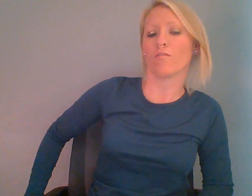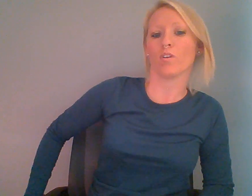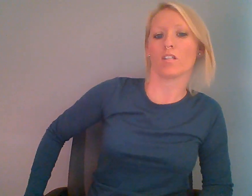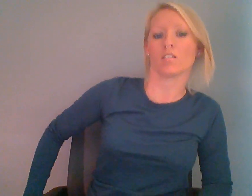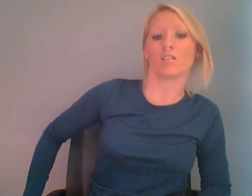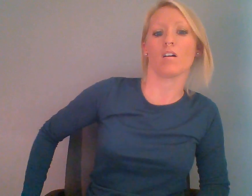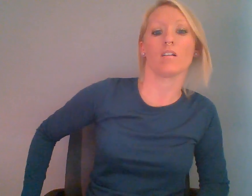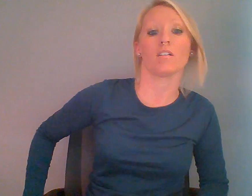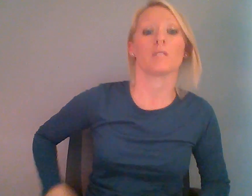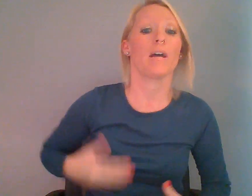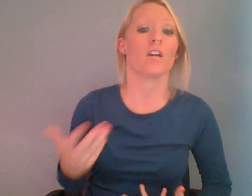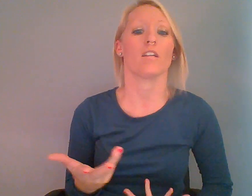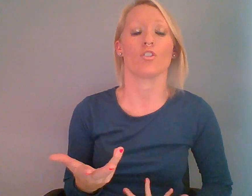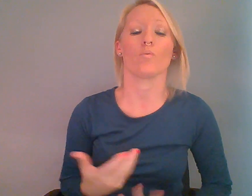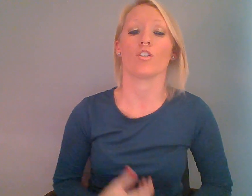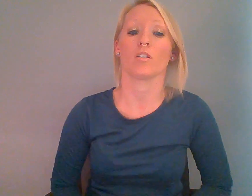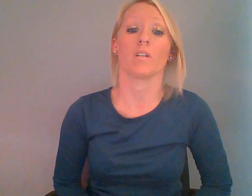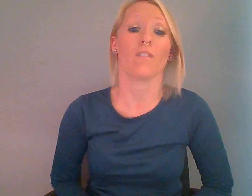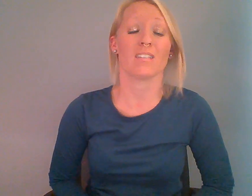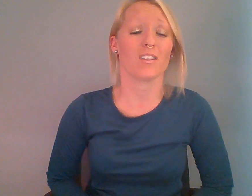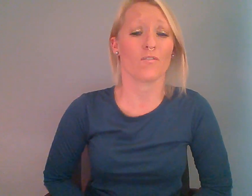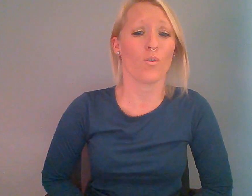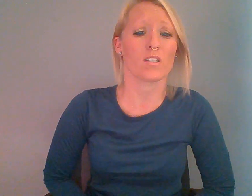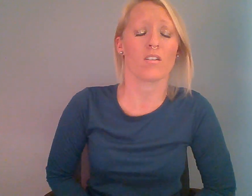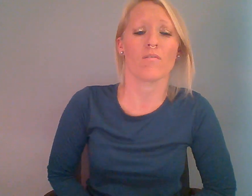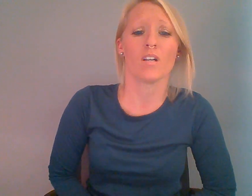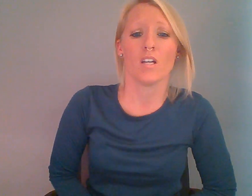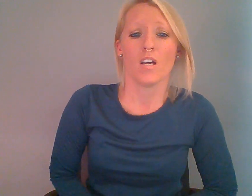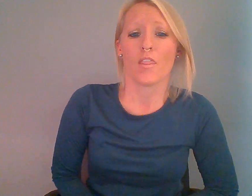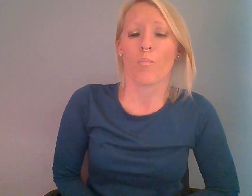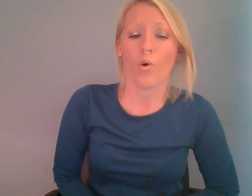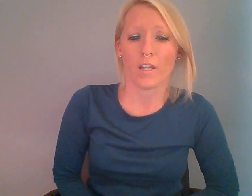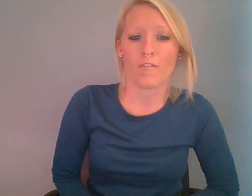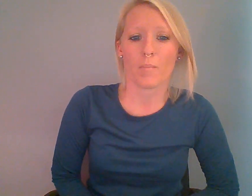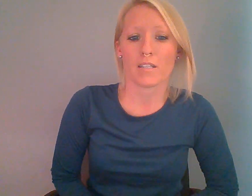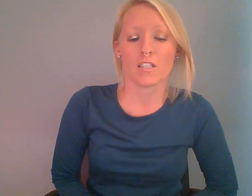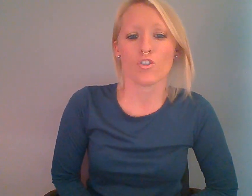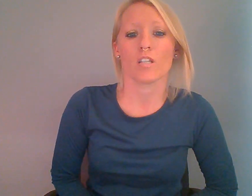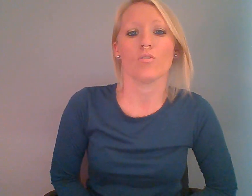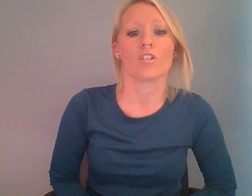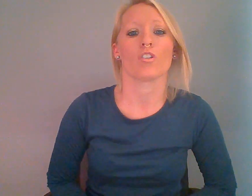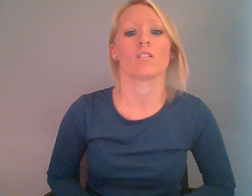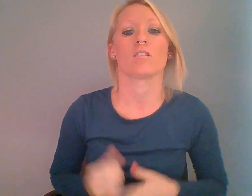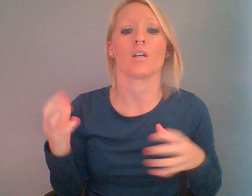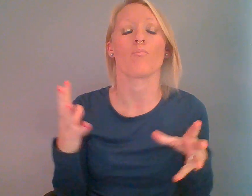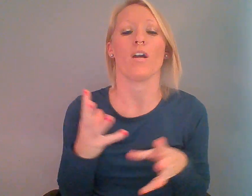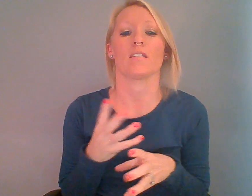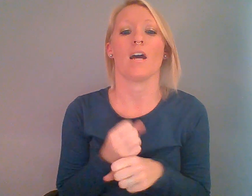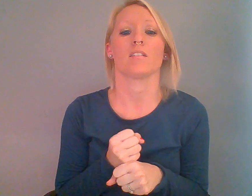focus, depending on that situation. But if that's not the focus of the point of the message, then you can just compress that